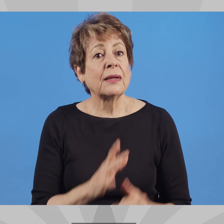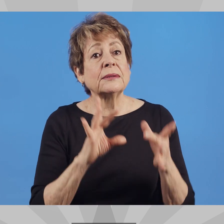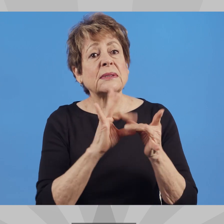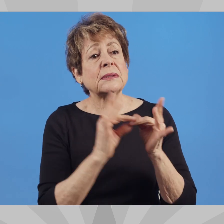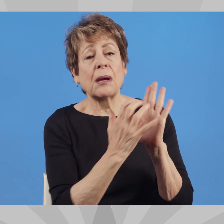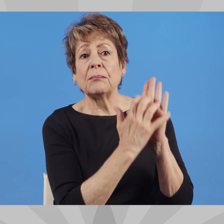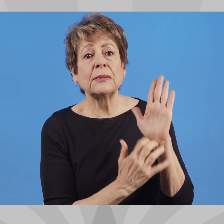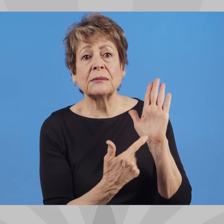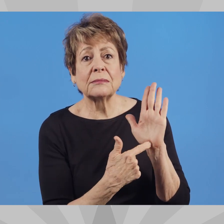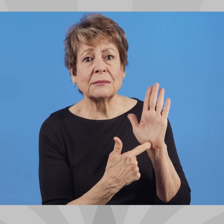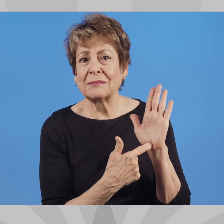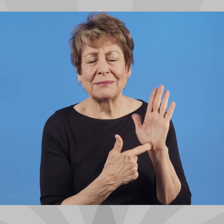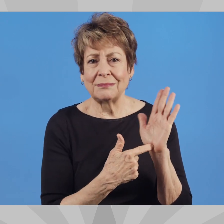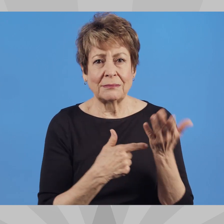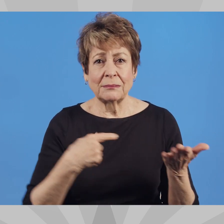Statement.